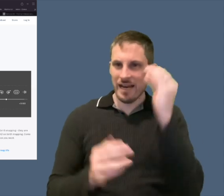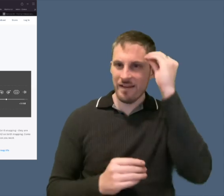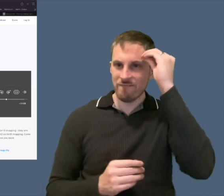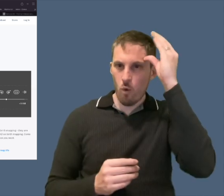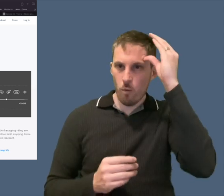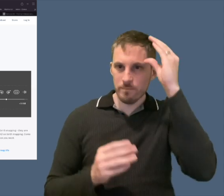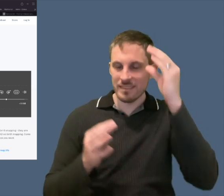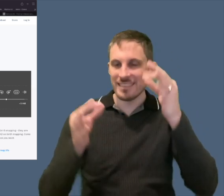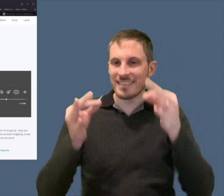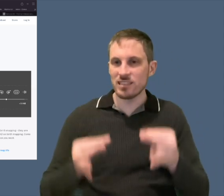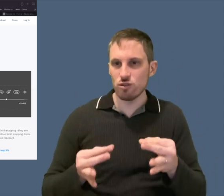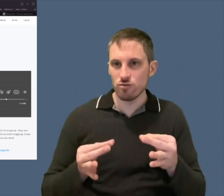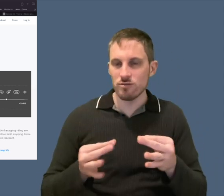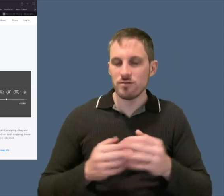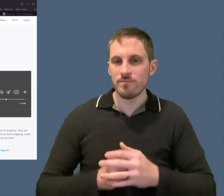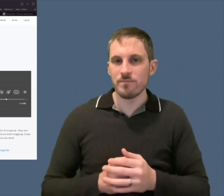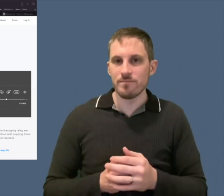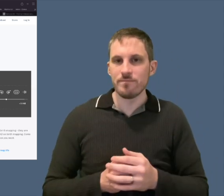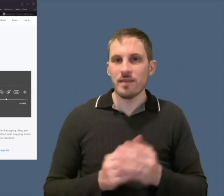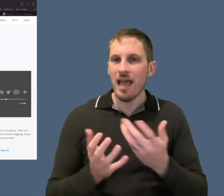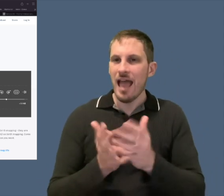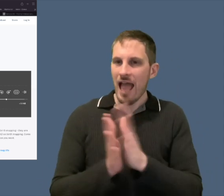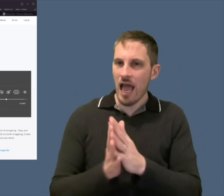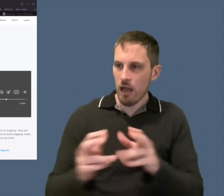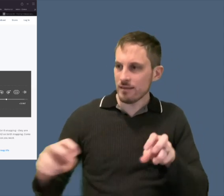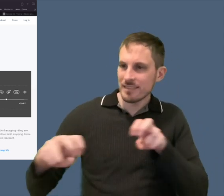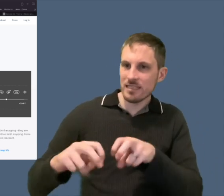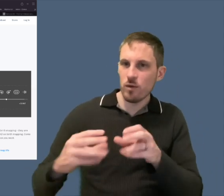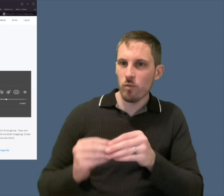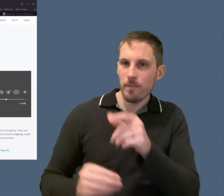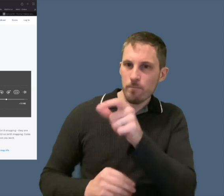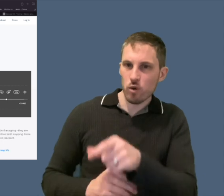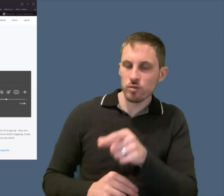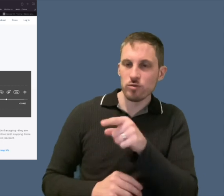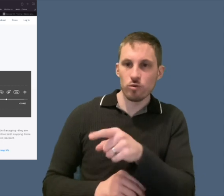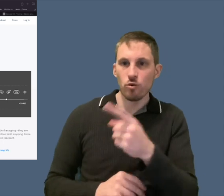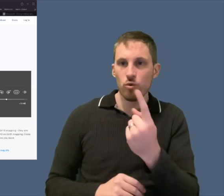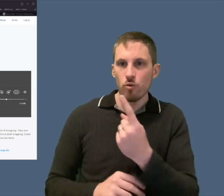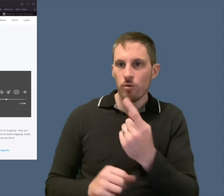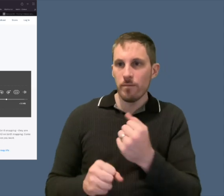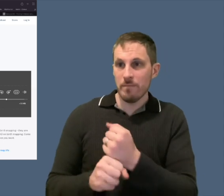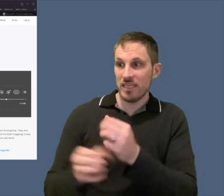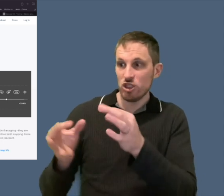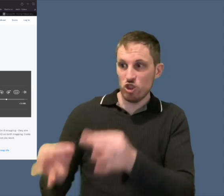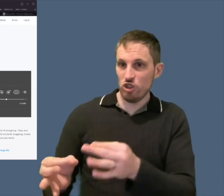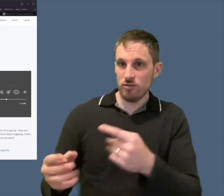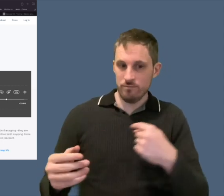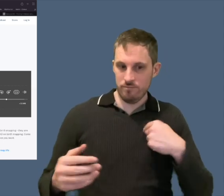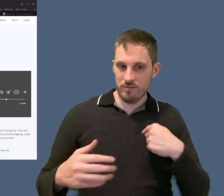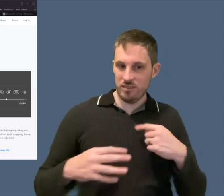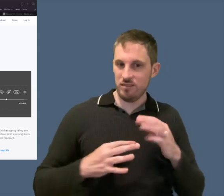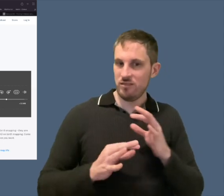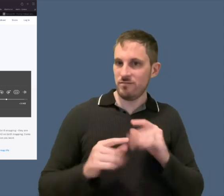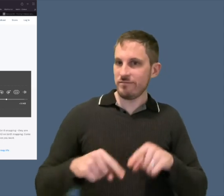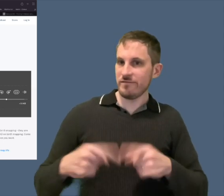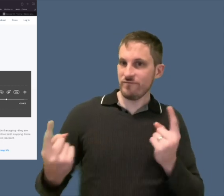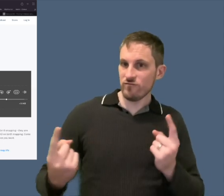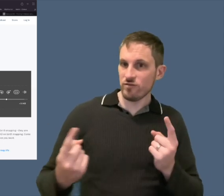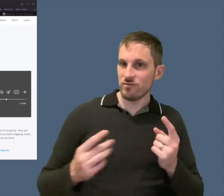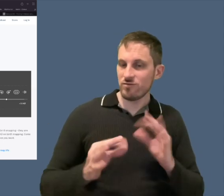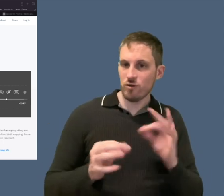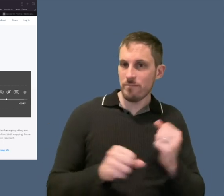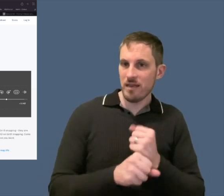is and how you can sit by someone who might be making a decision that you would not make, because that's often what happens